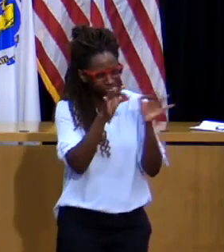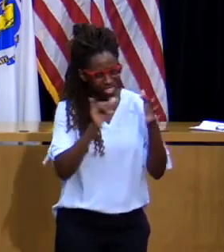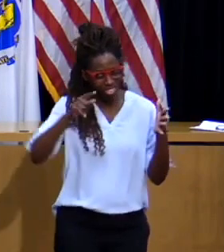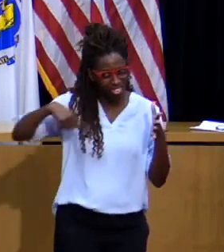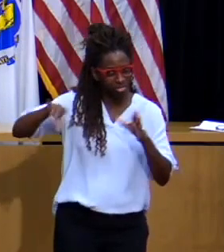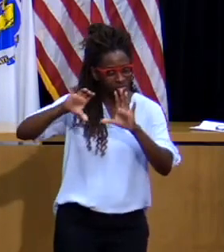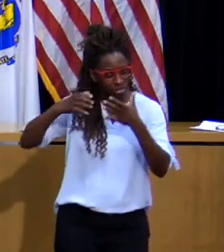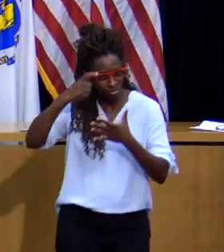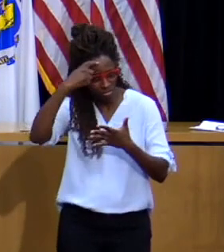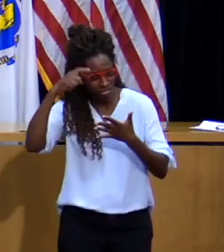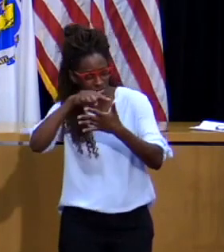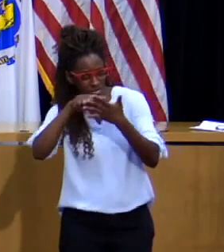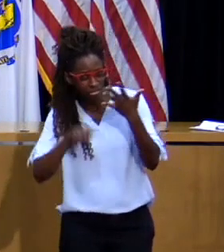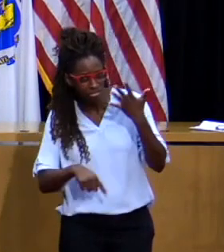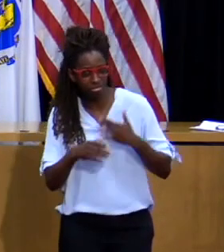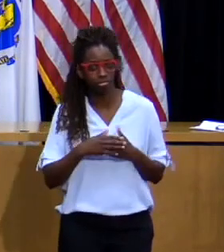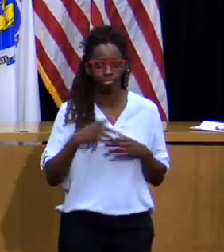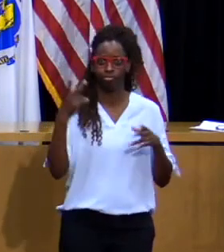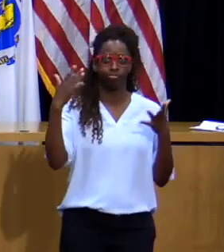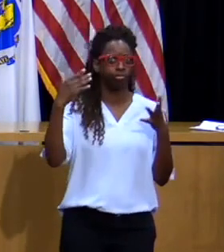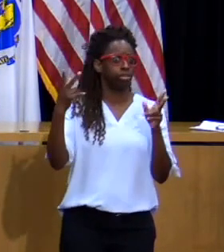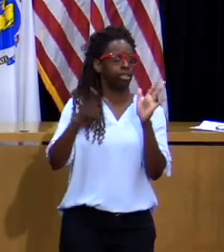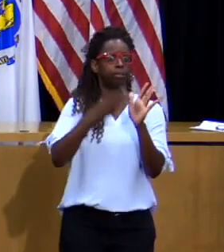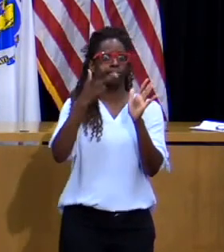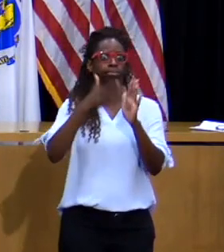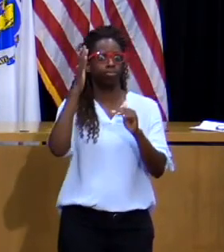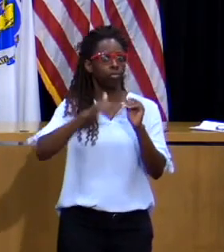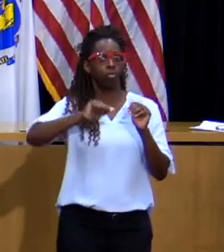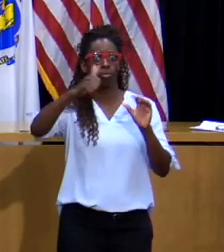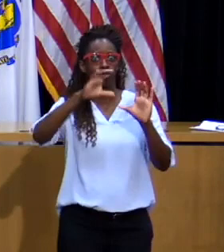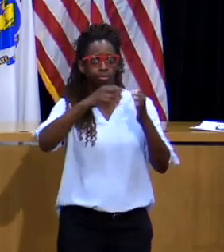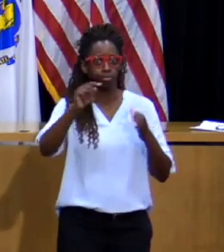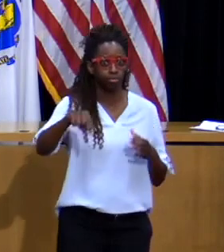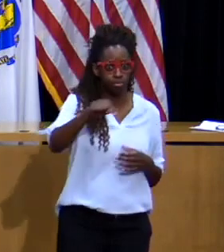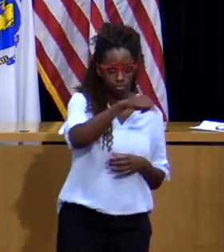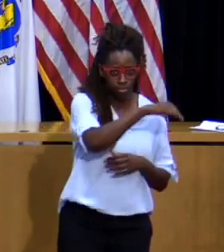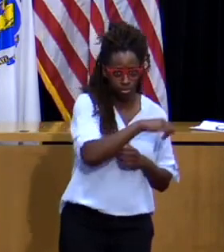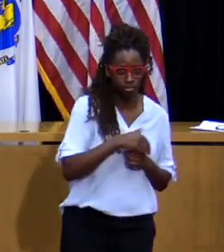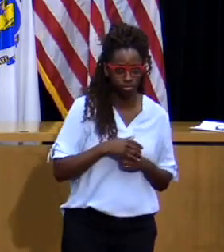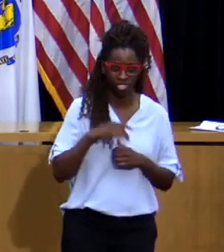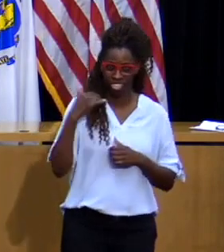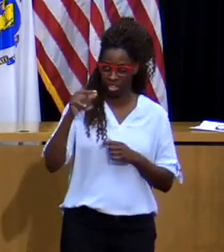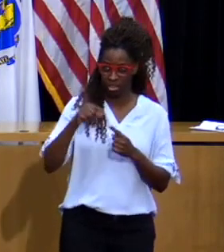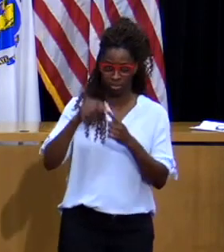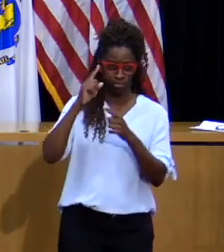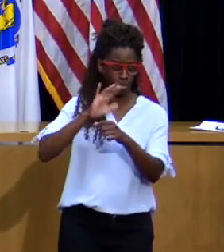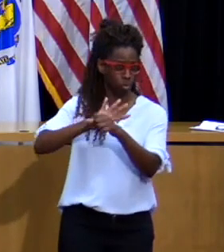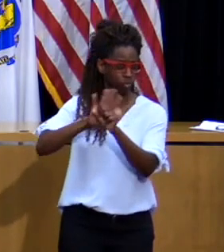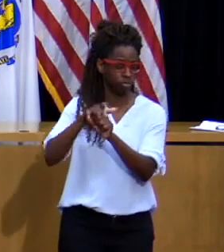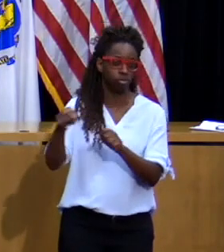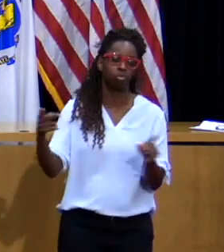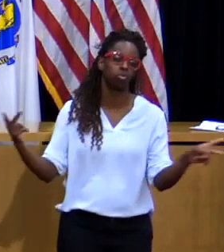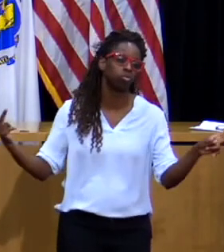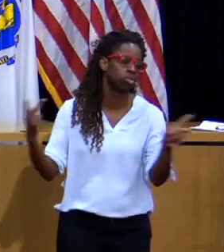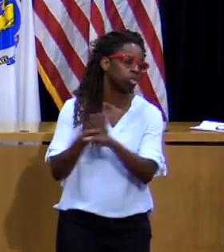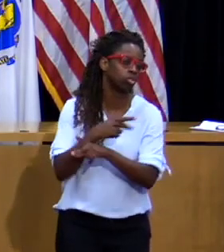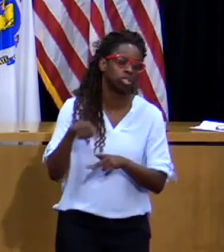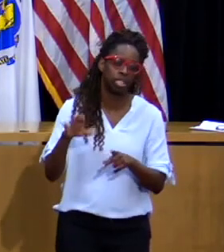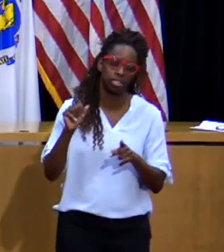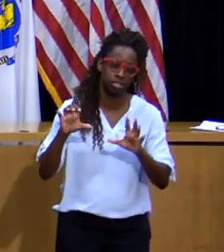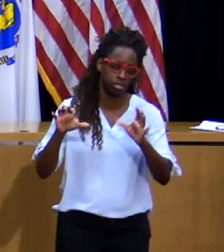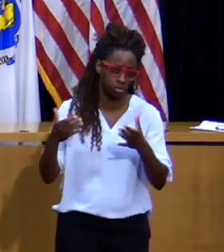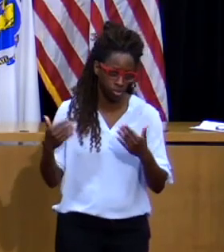added complexity of this pandemic. It was an honor to work with this esteemed and dedicated group of